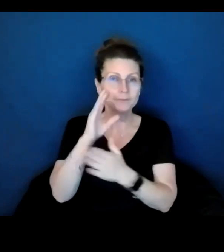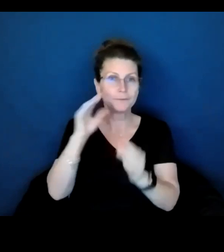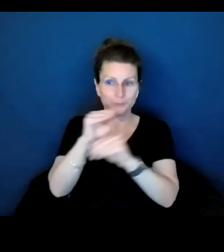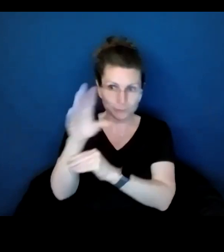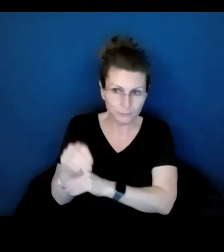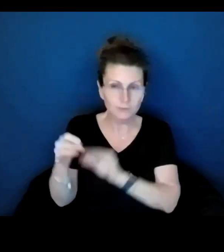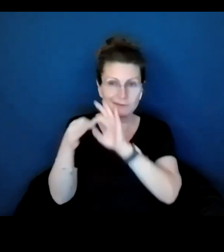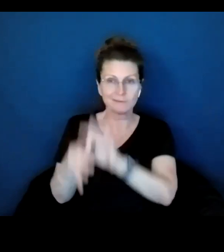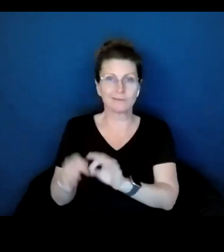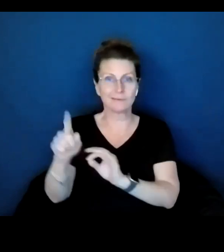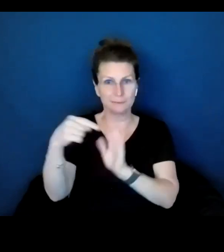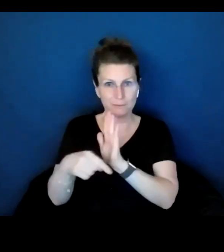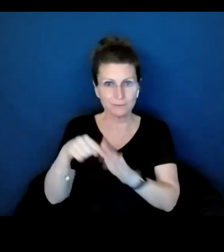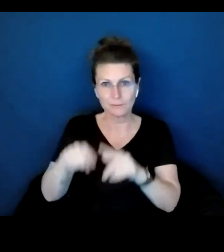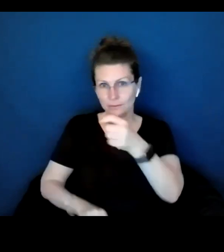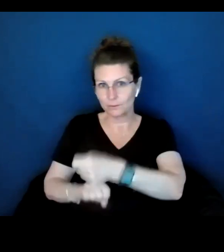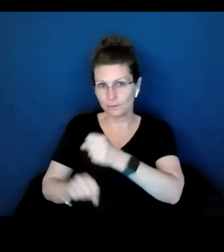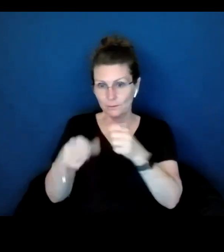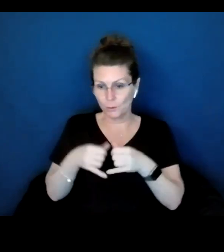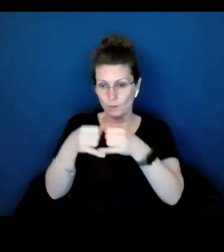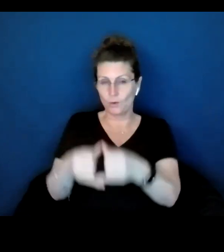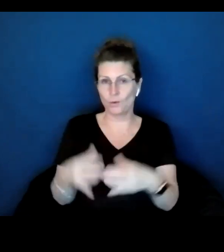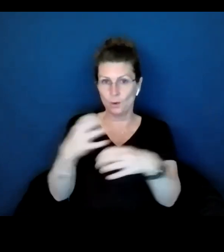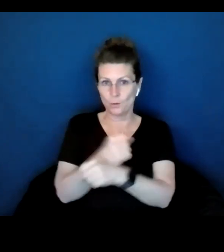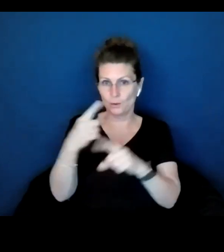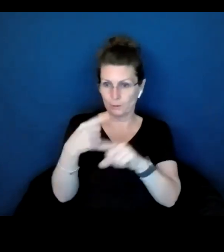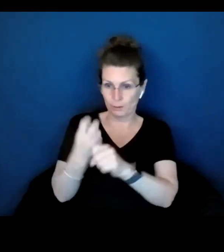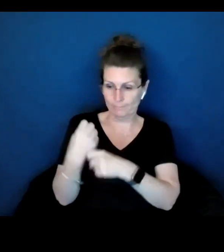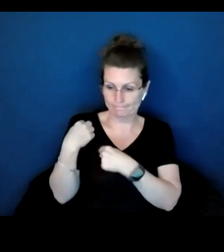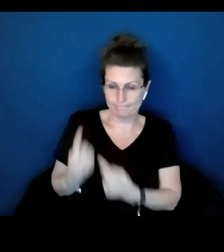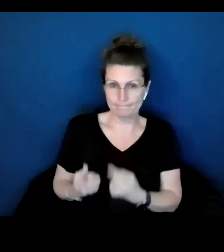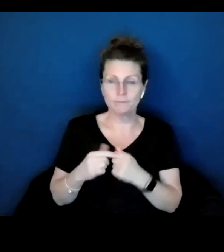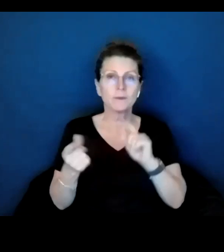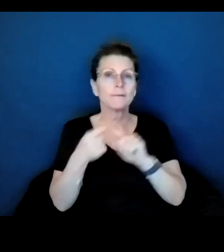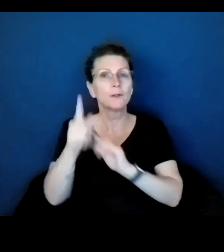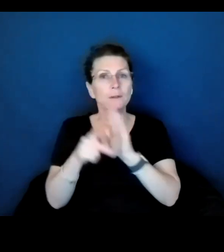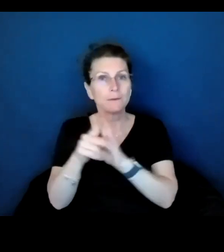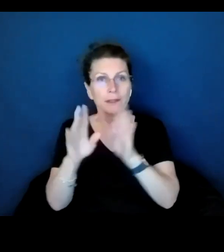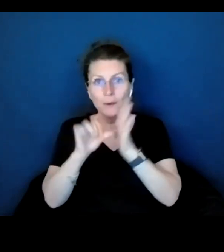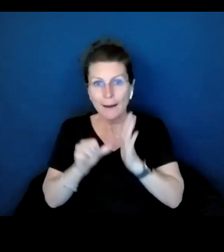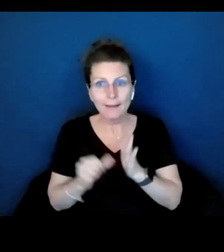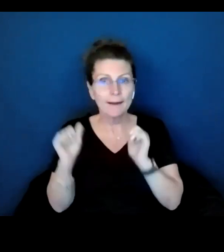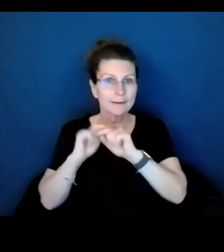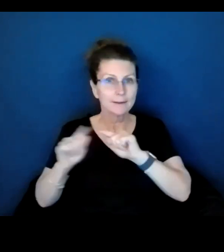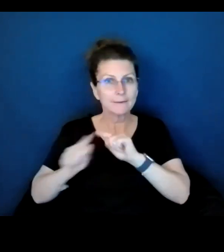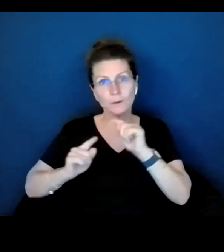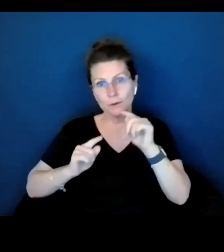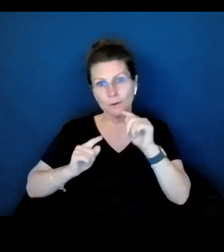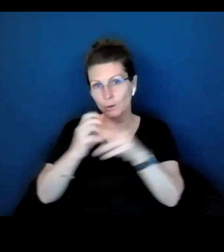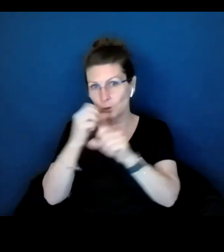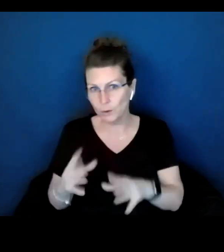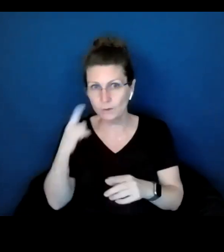have done to support the awards they have won over the past 2 years. The first video will highlight some of the winners from